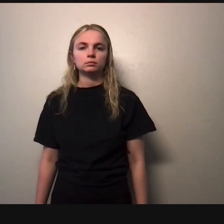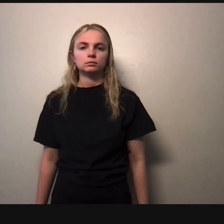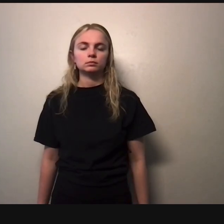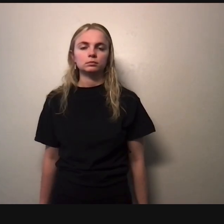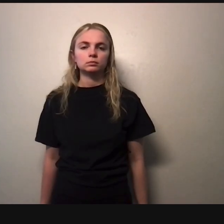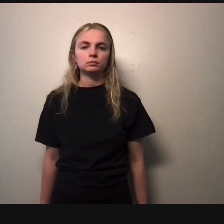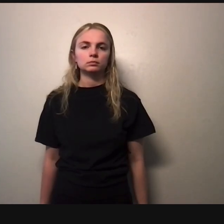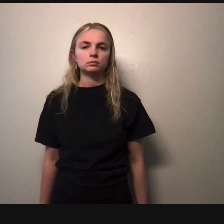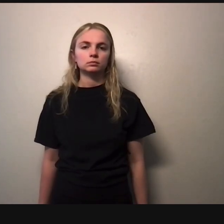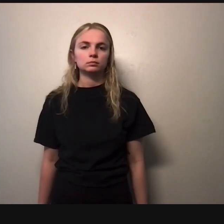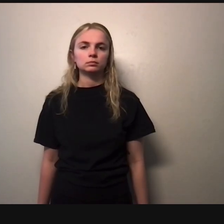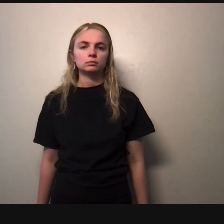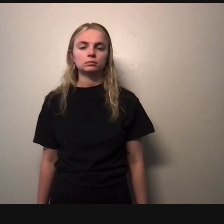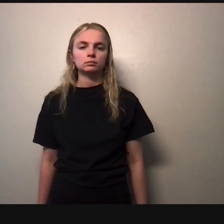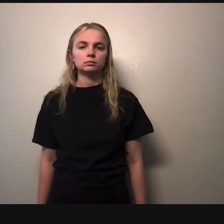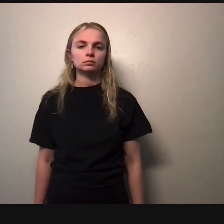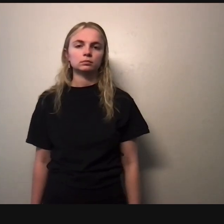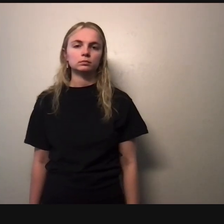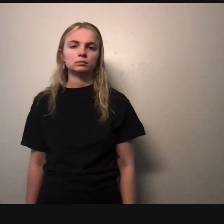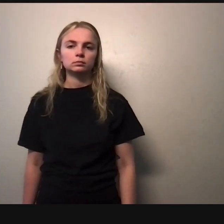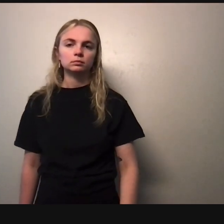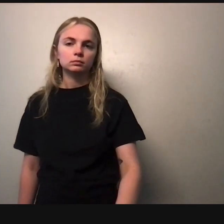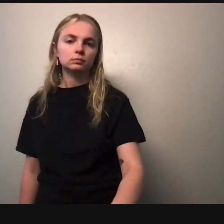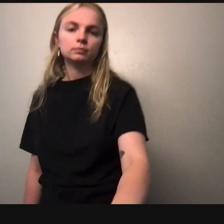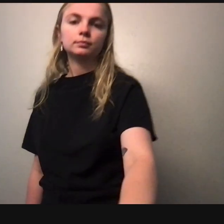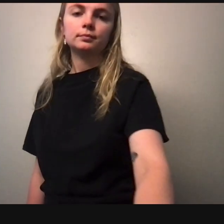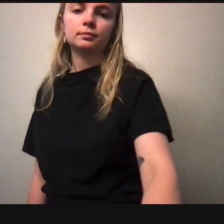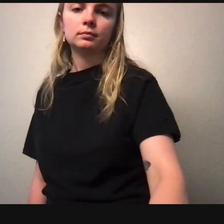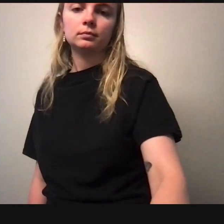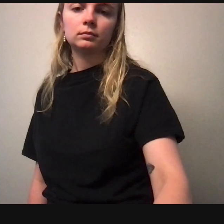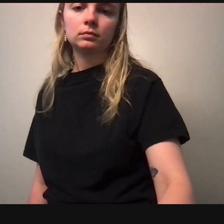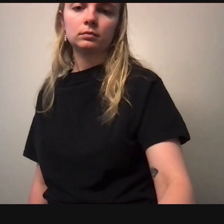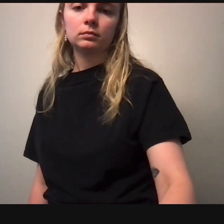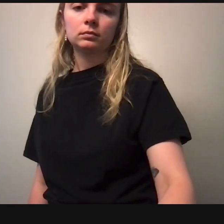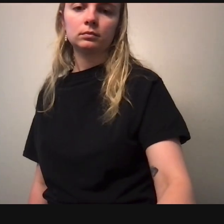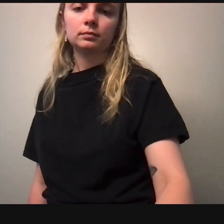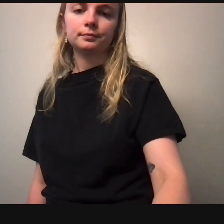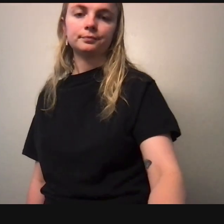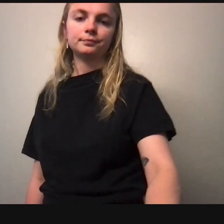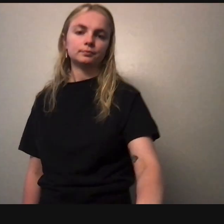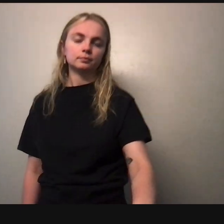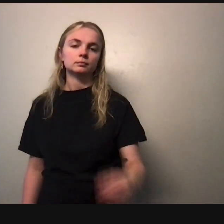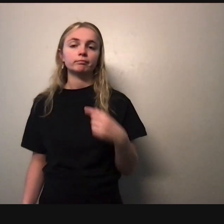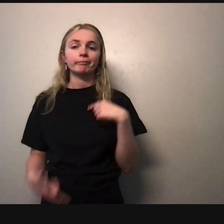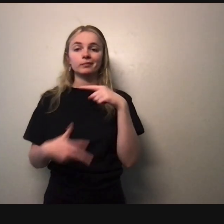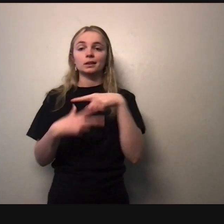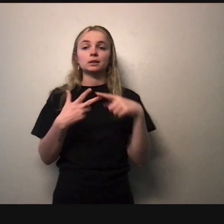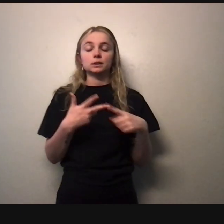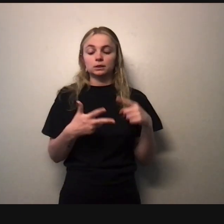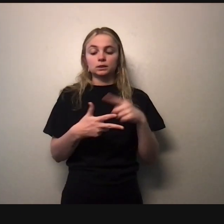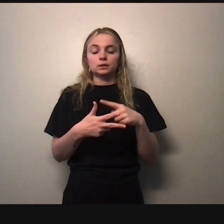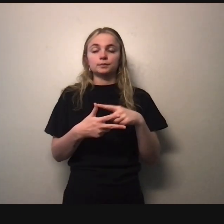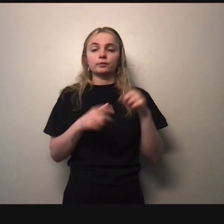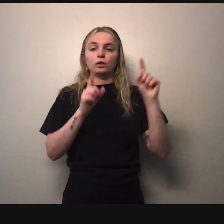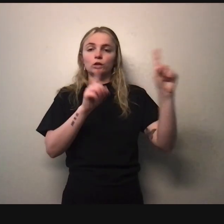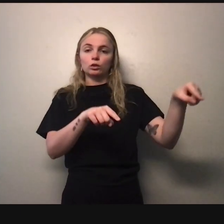took me to a specialist in San Diego, and finally ended up at Children's Hospital in San Diego. where I was